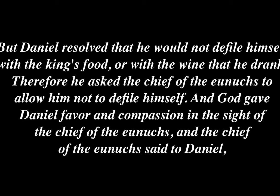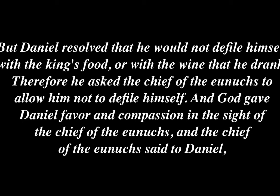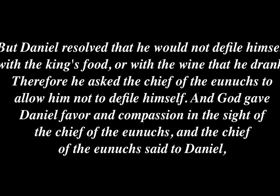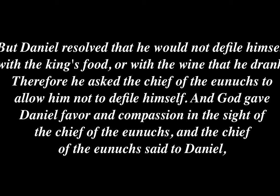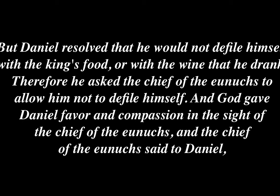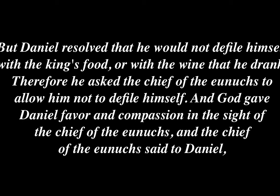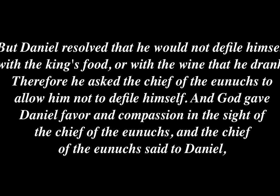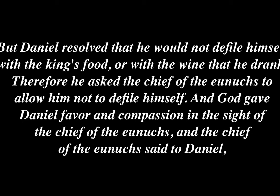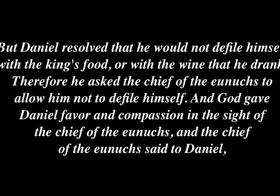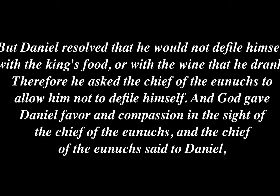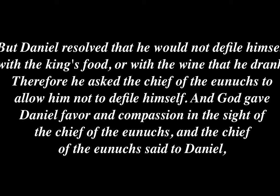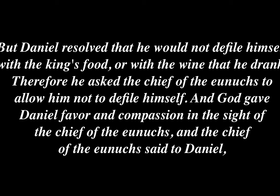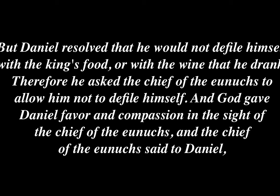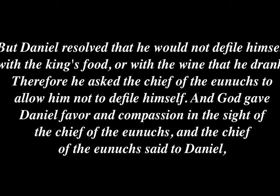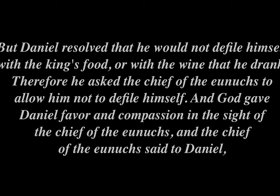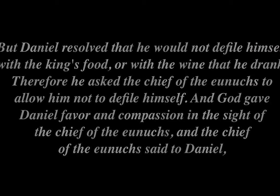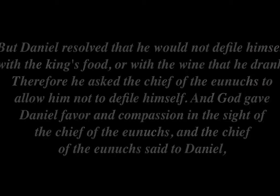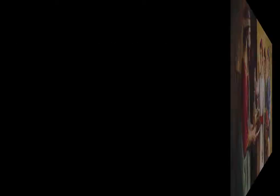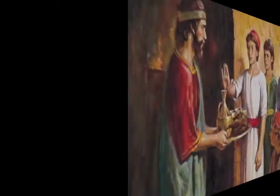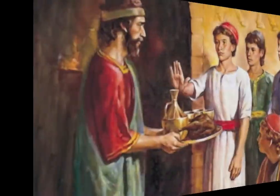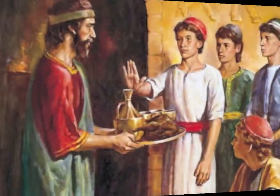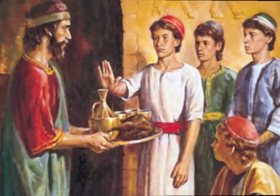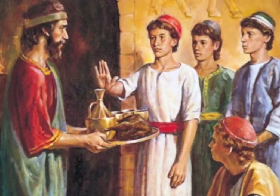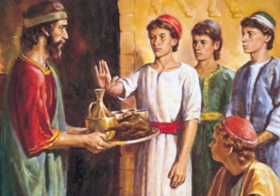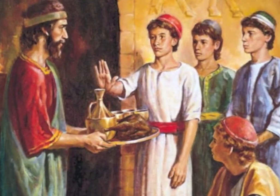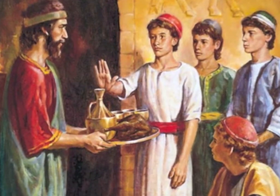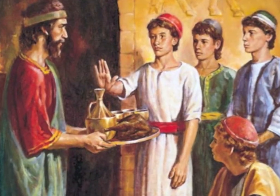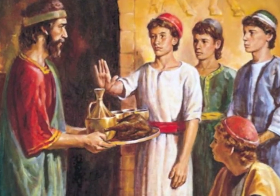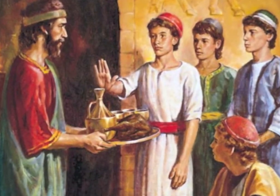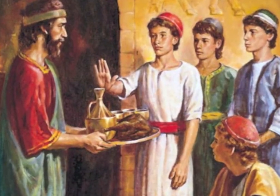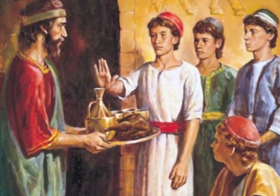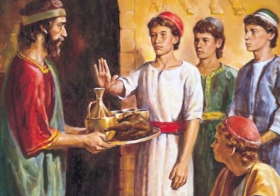the sight of the chief of the eunuchs. And the chief of the eunuchs said to Daniel,